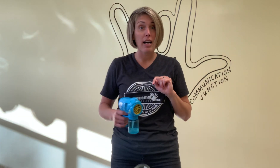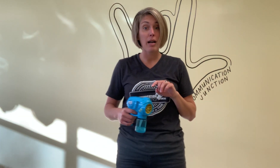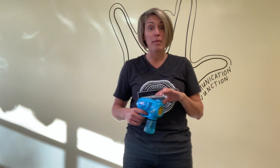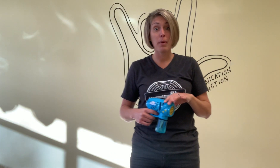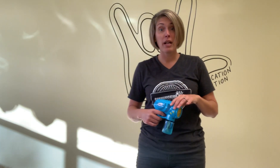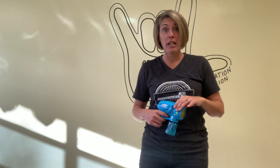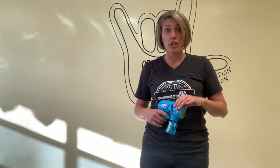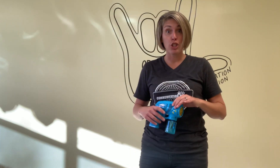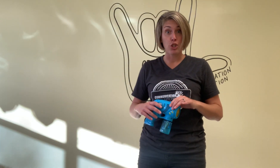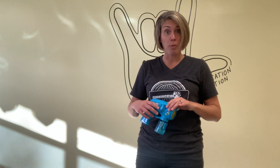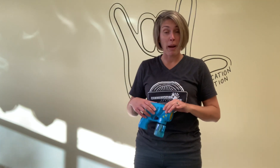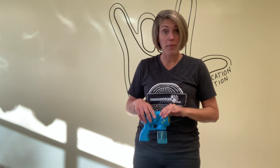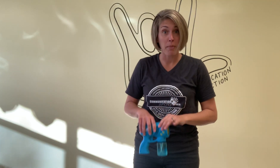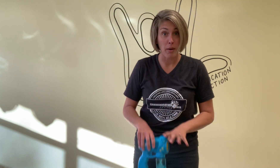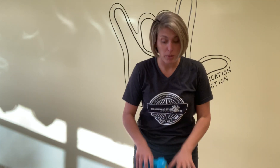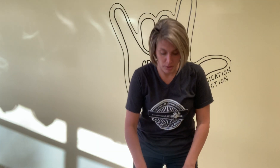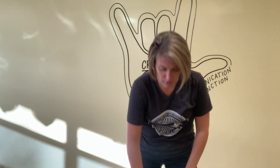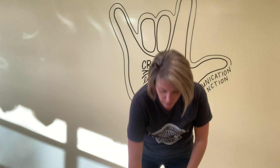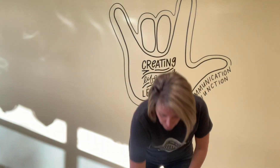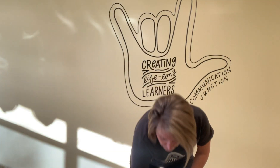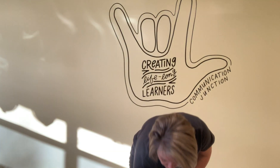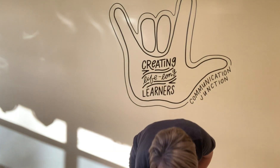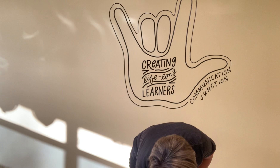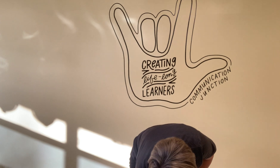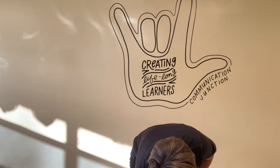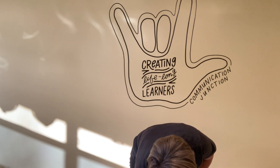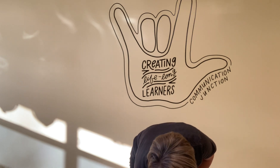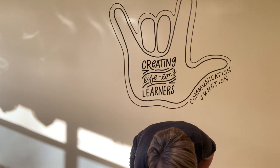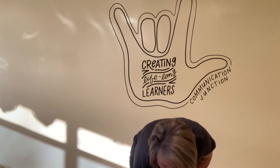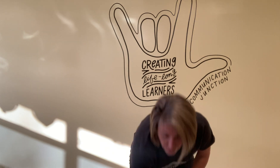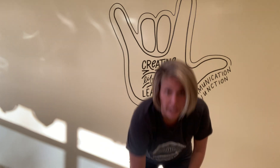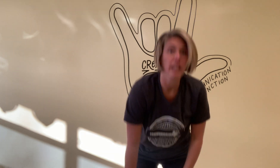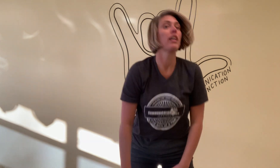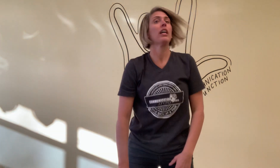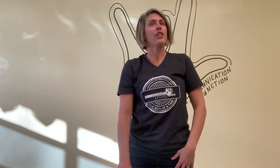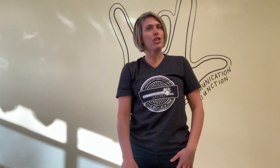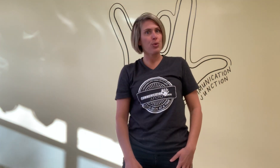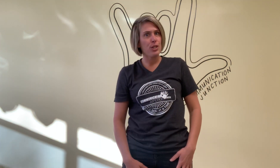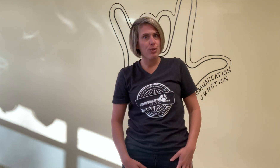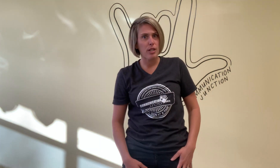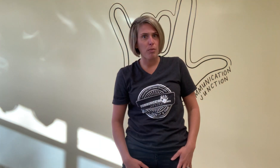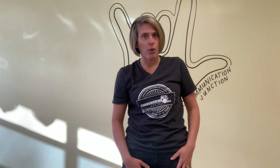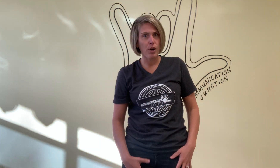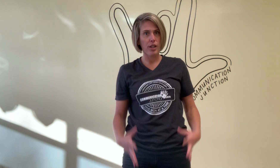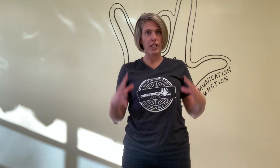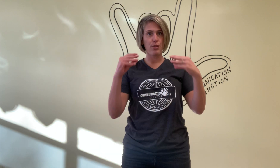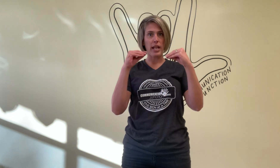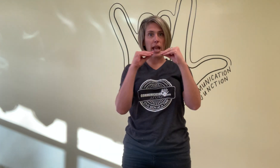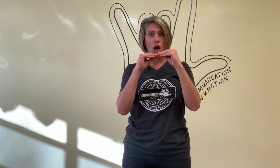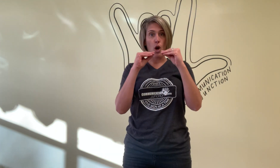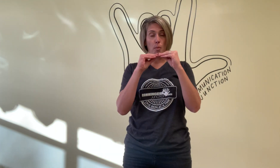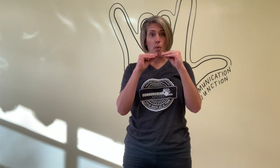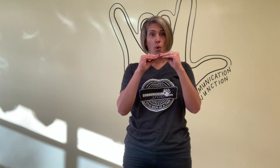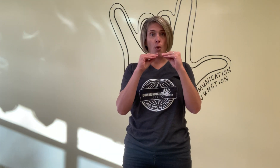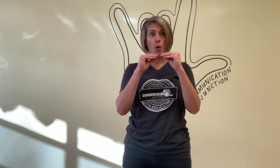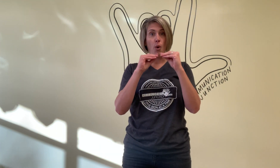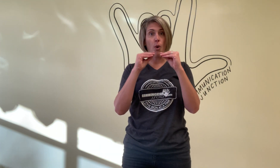pop. Did you pop the bubbles? What do you think? Should we do some more? Can you say,